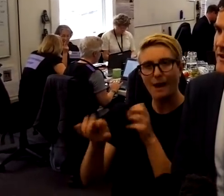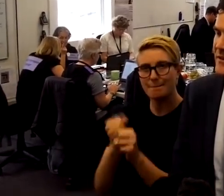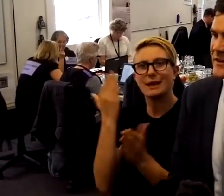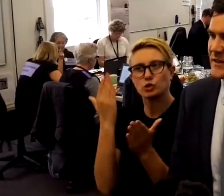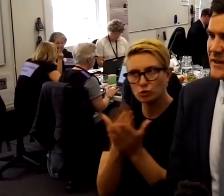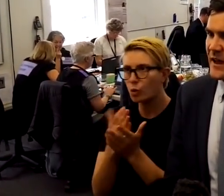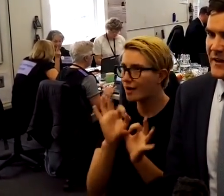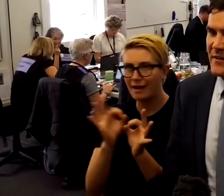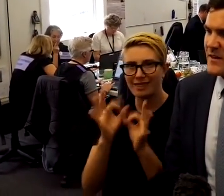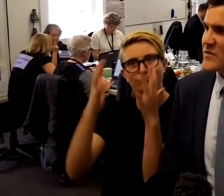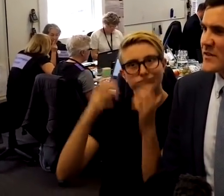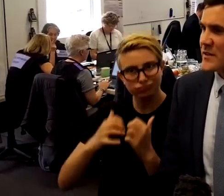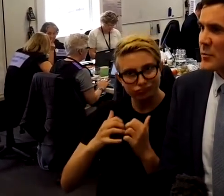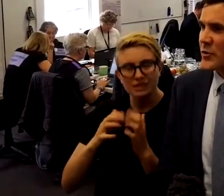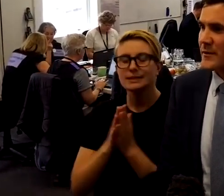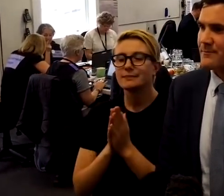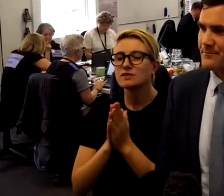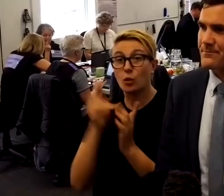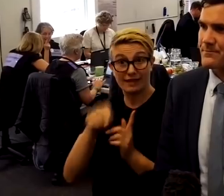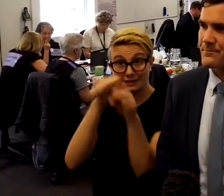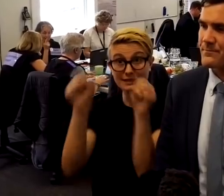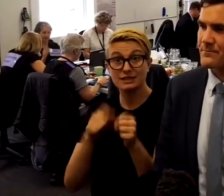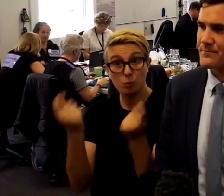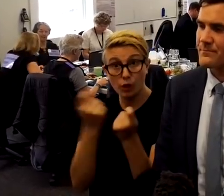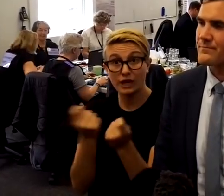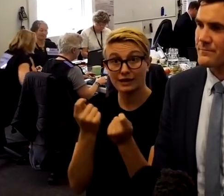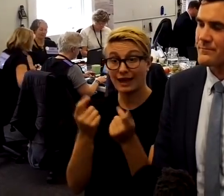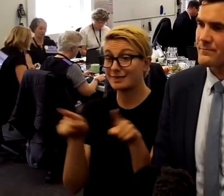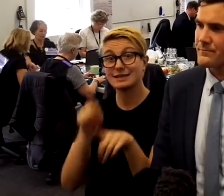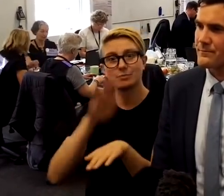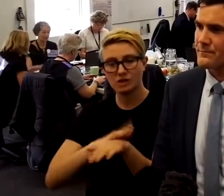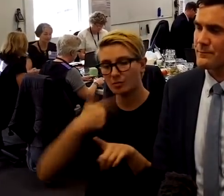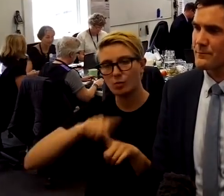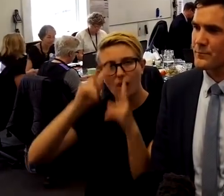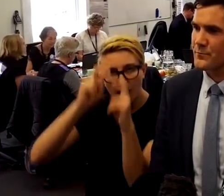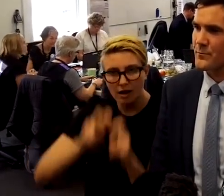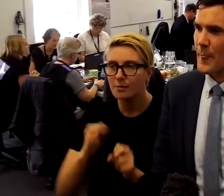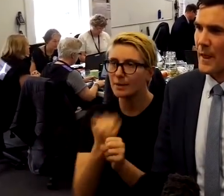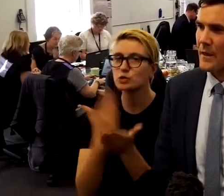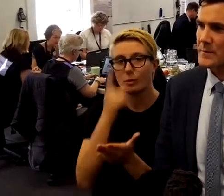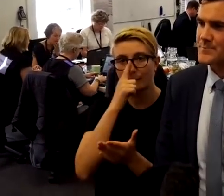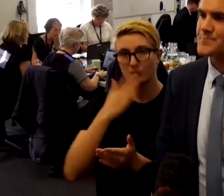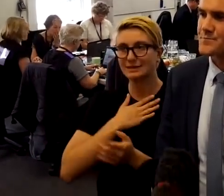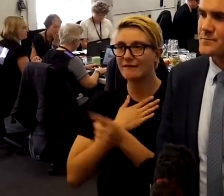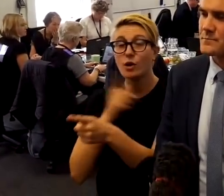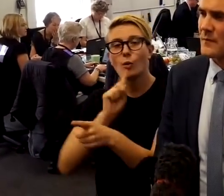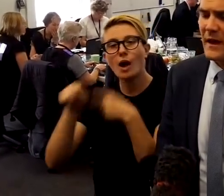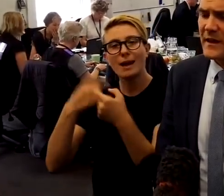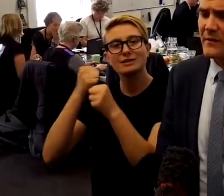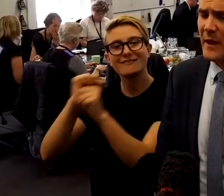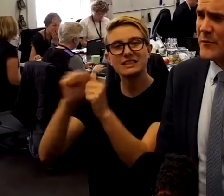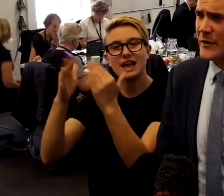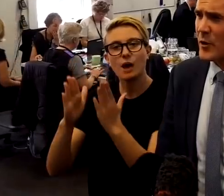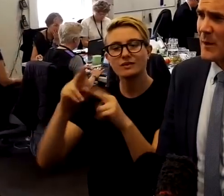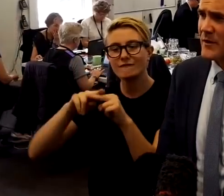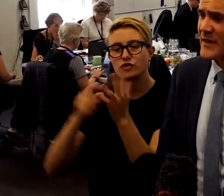more intensively, and that's the system working. What about private accounts that New Zealand Defence Force headquarters? Can you tell us anything about that?